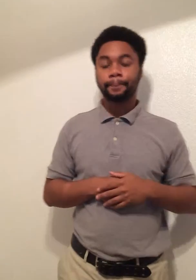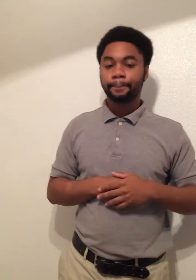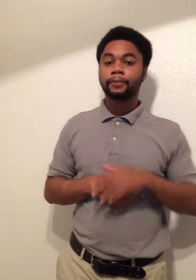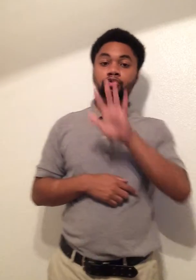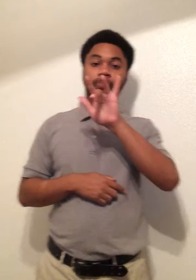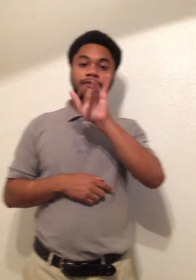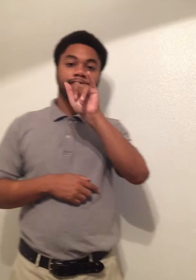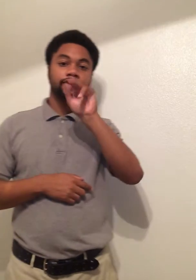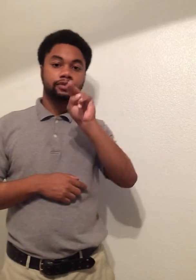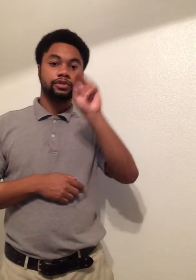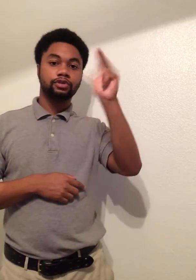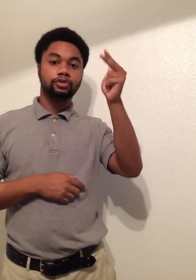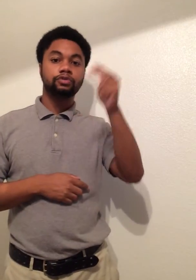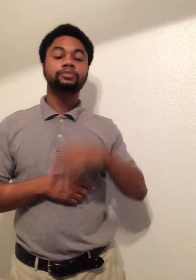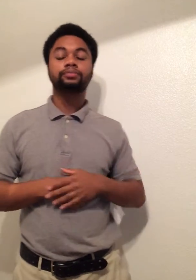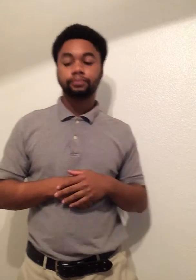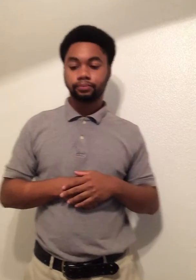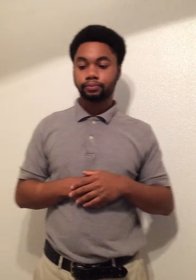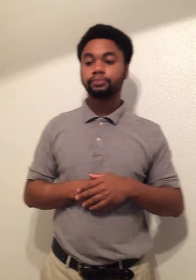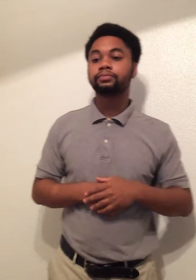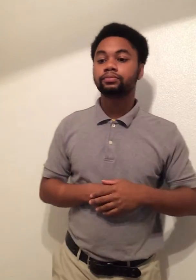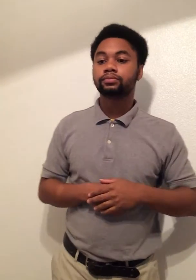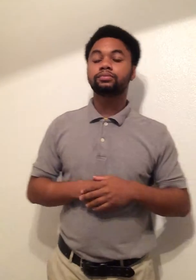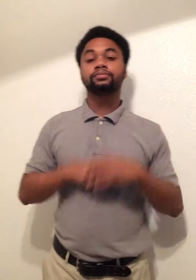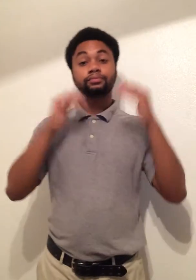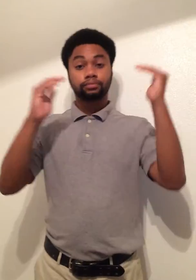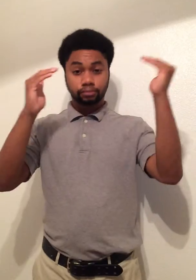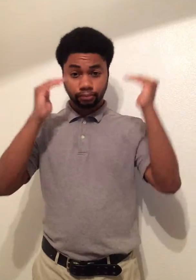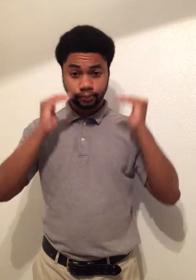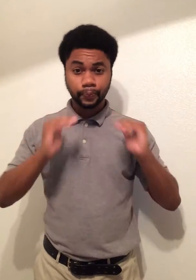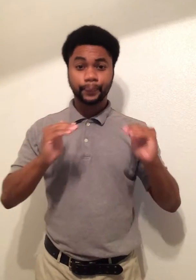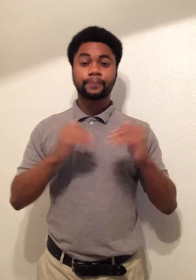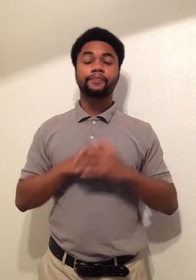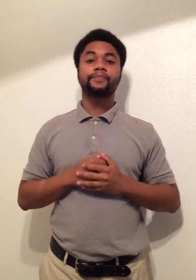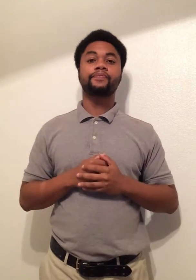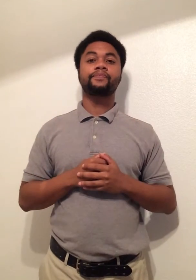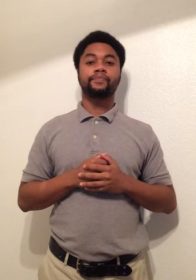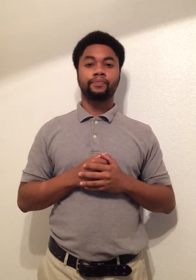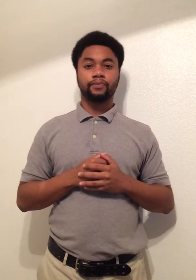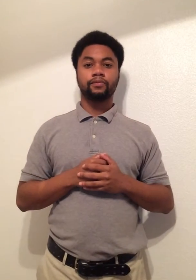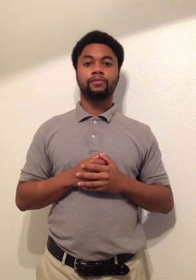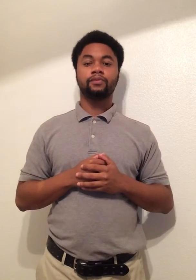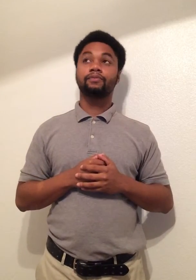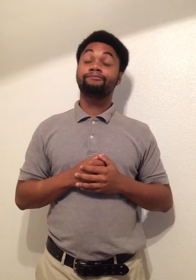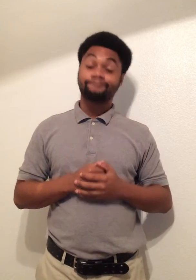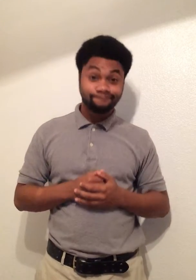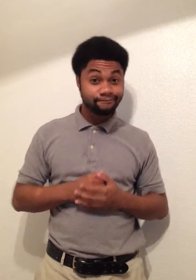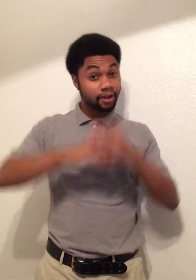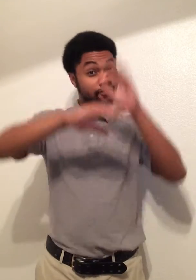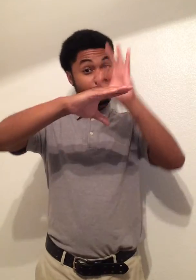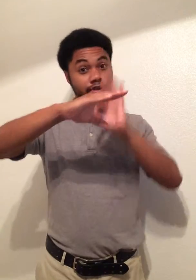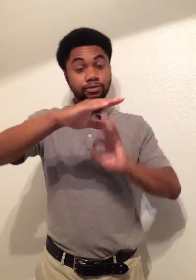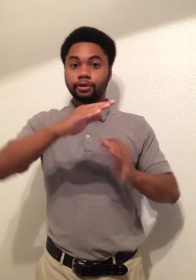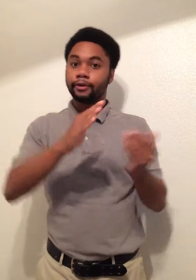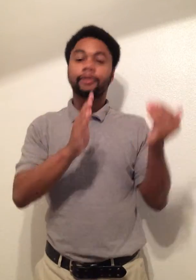cubed. We get to the next one. Up, those fractions again. Are y'all going to